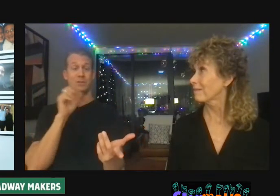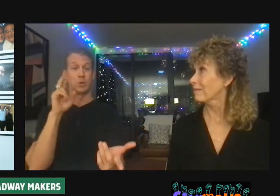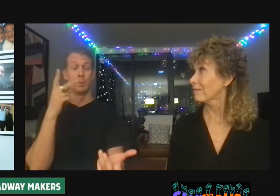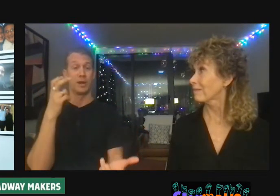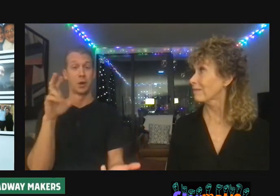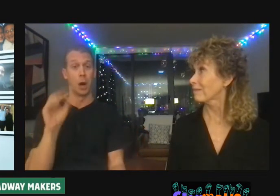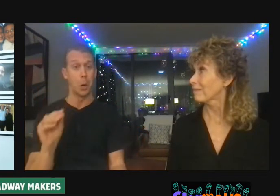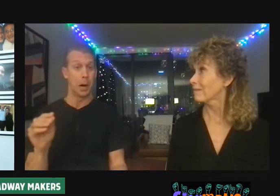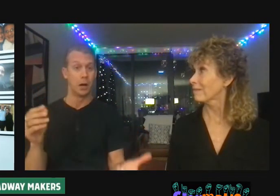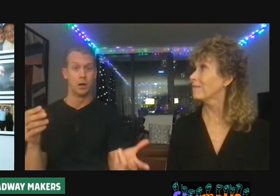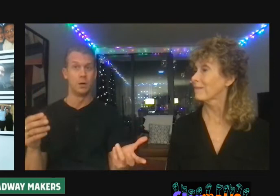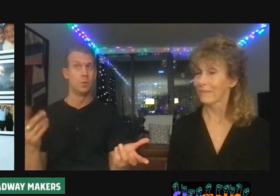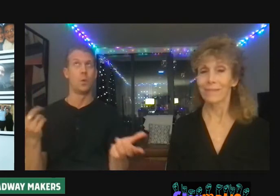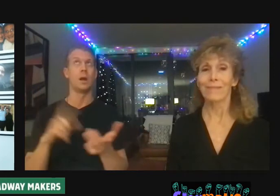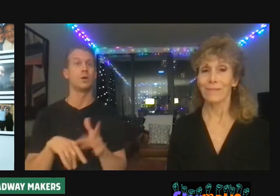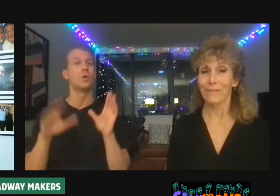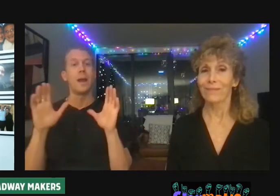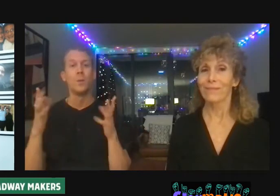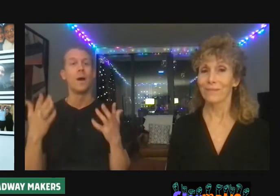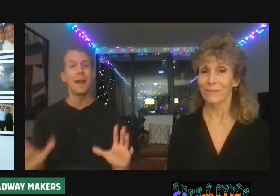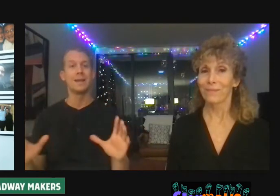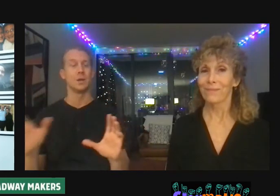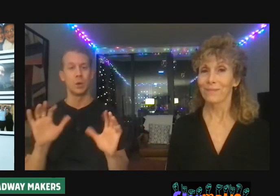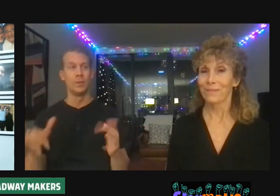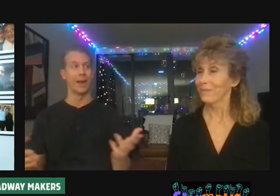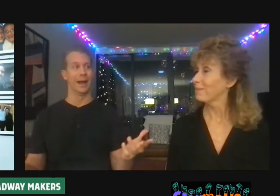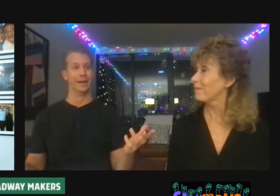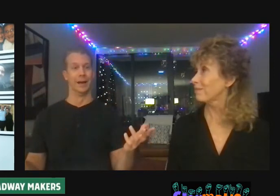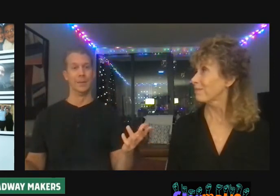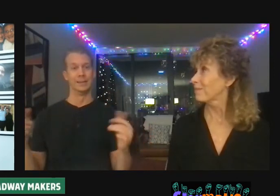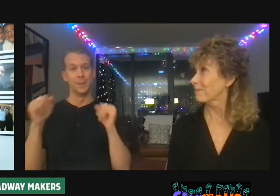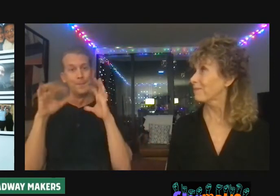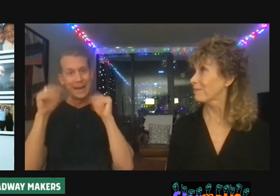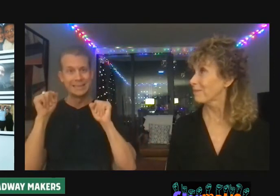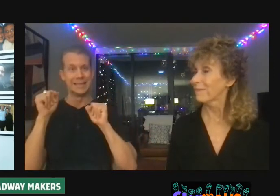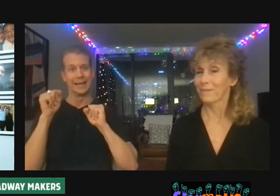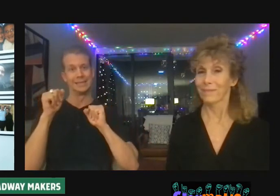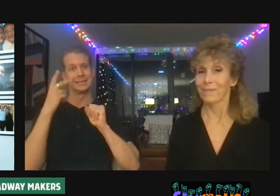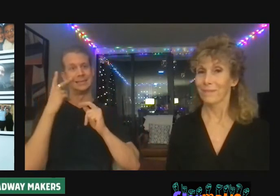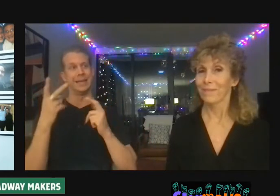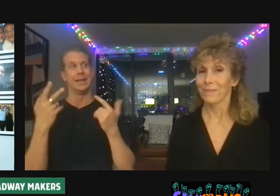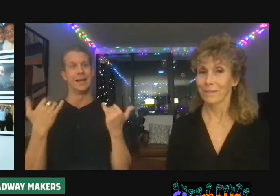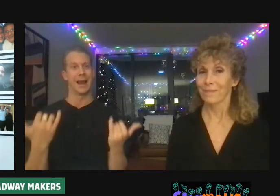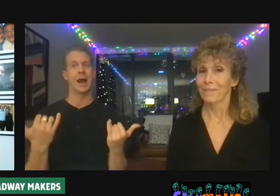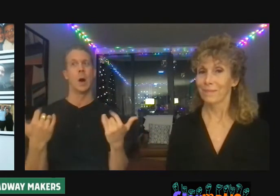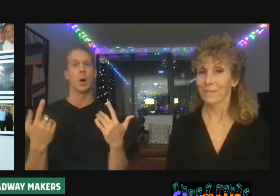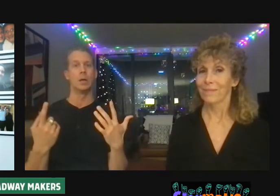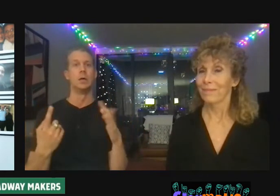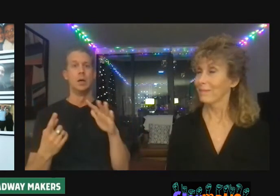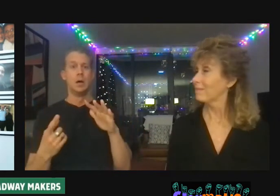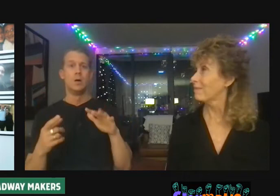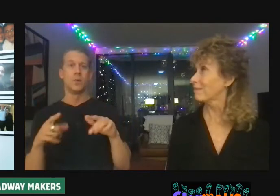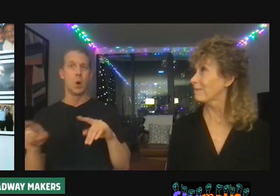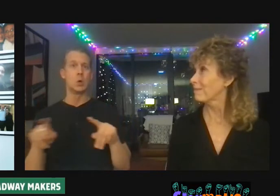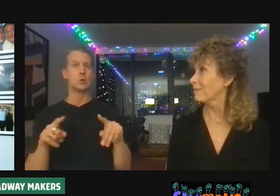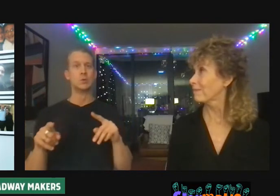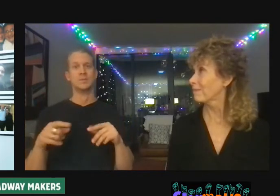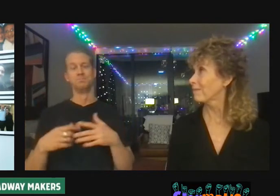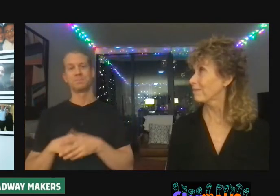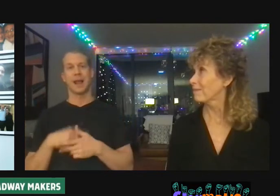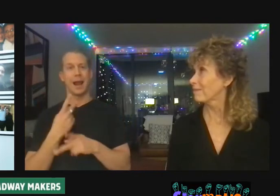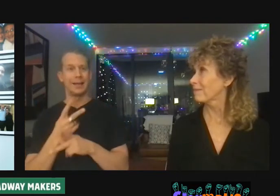deaf superhero. What a great way to do that. I mean, it's amazing to see now